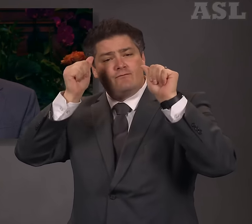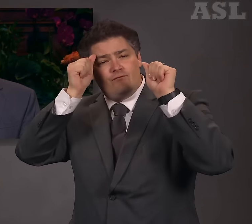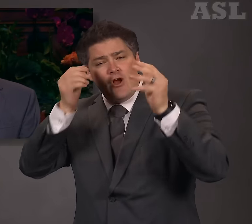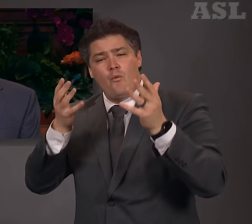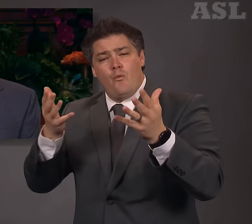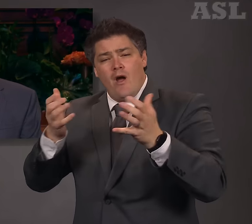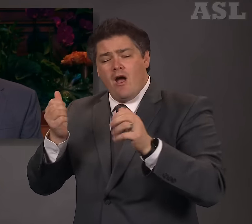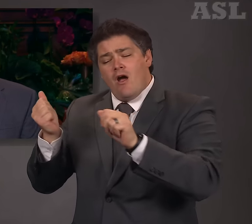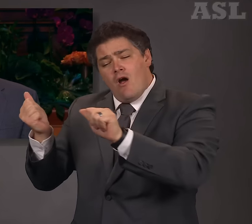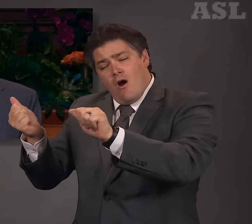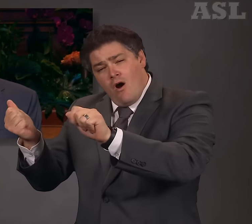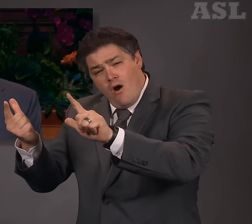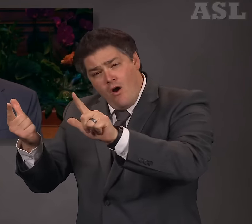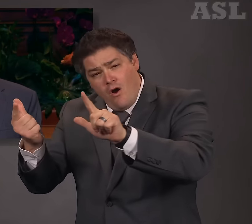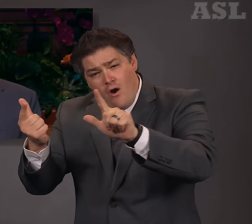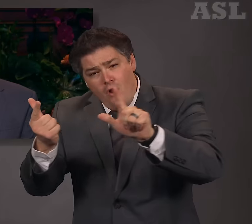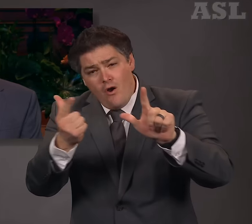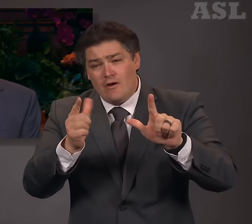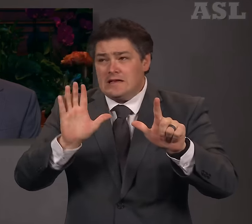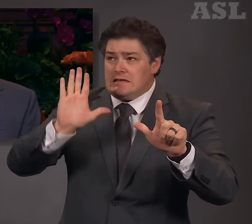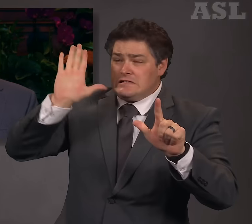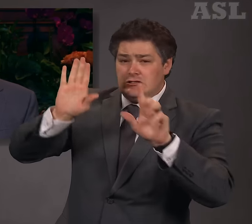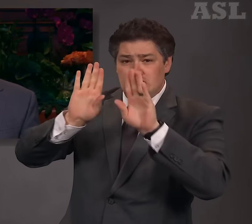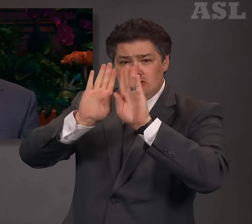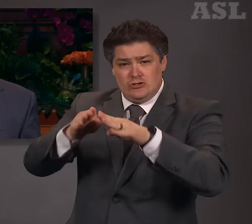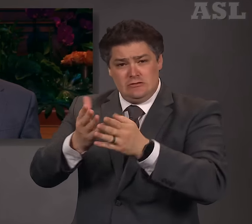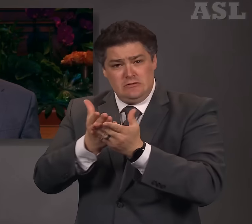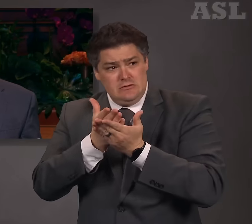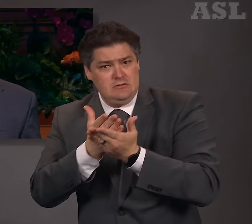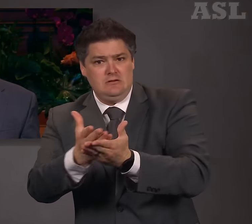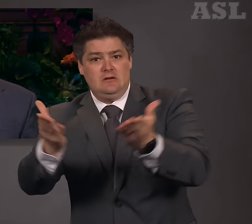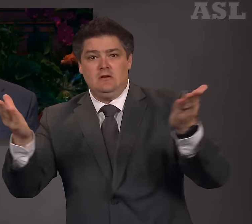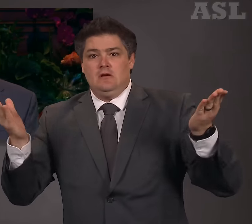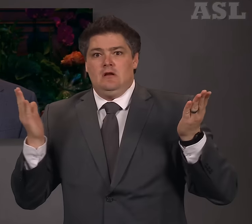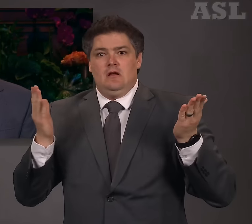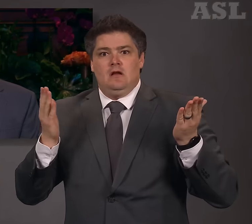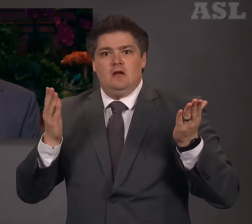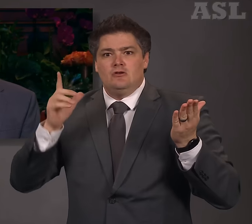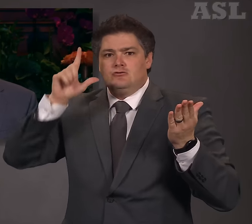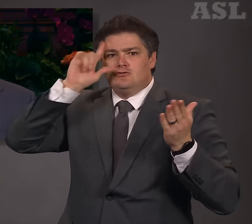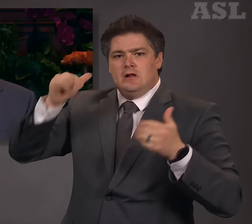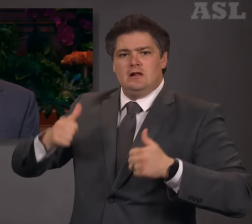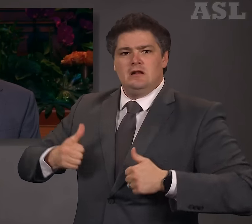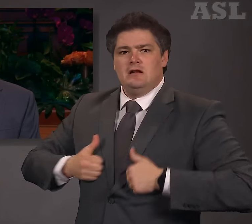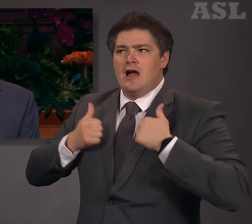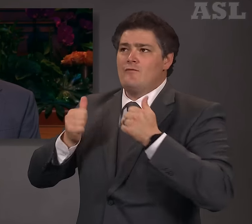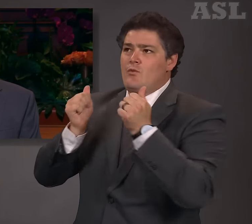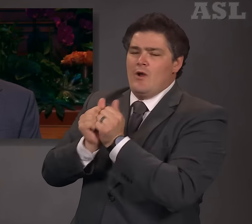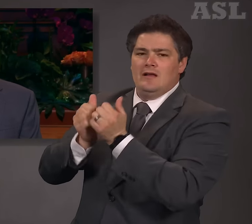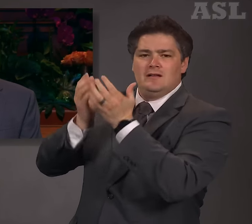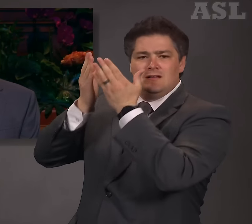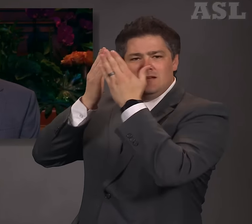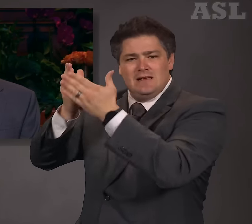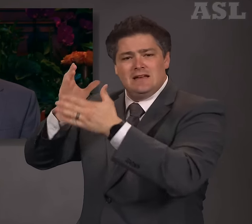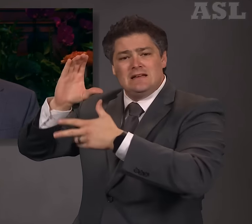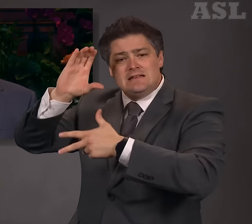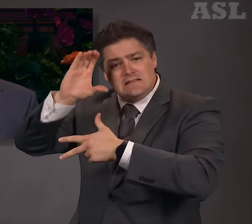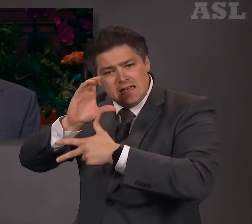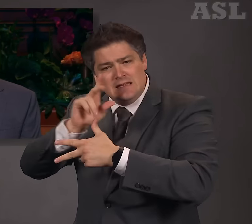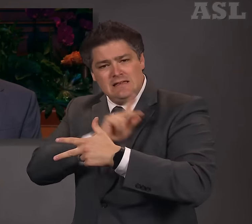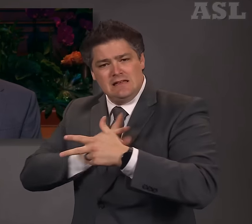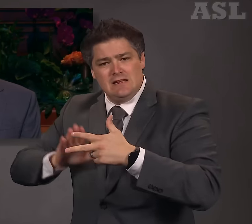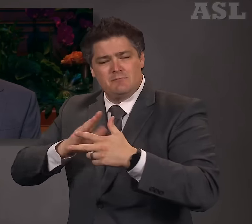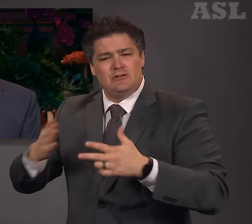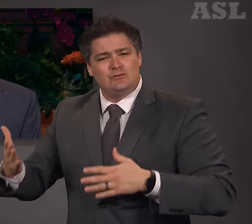Our Father wants all his children who will to enjoy eternal life with him in his celestial kingdom. Jesus